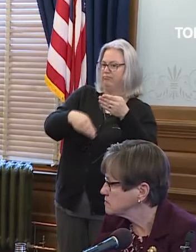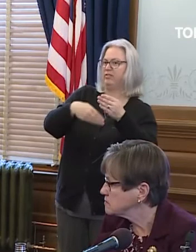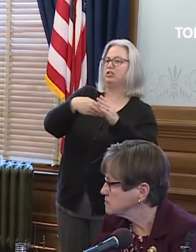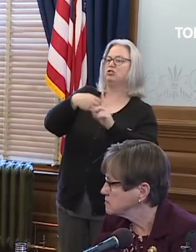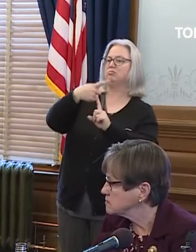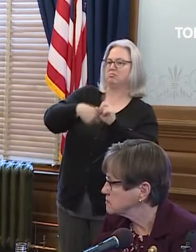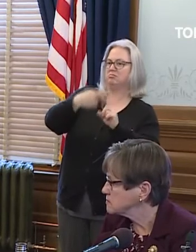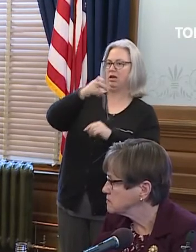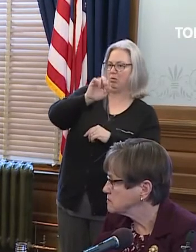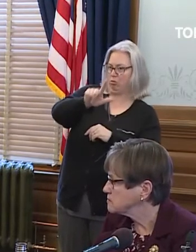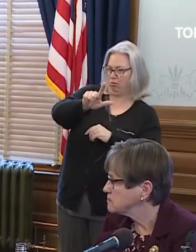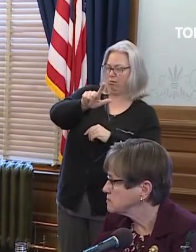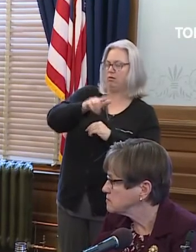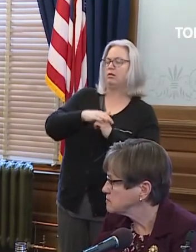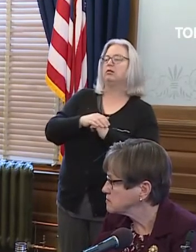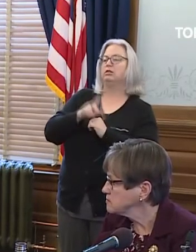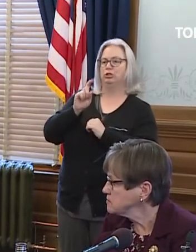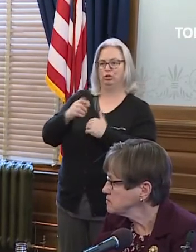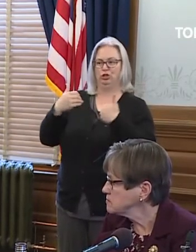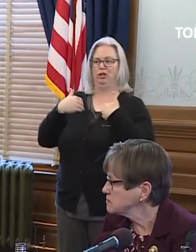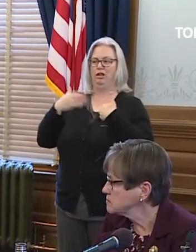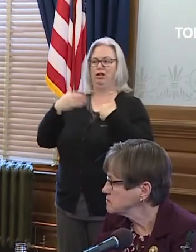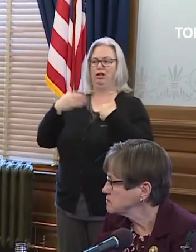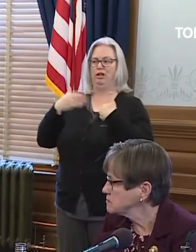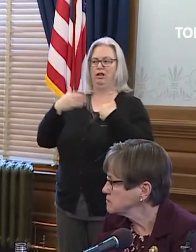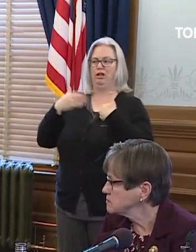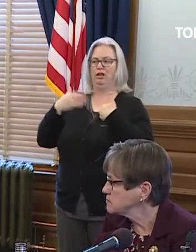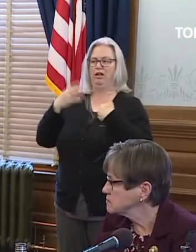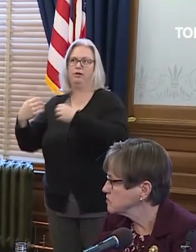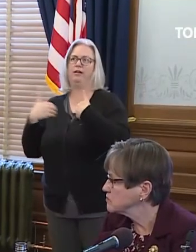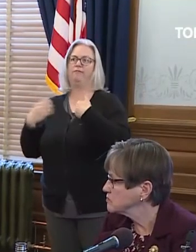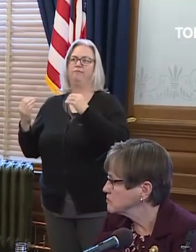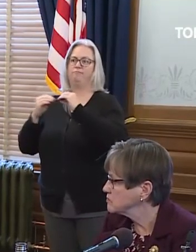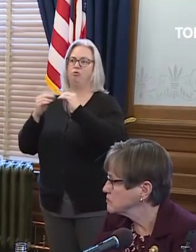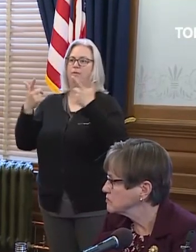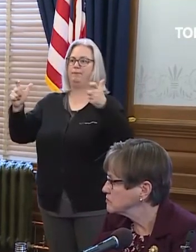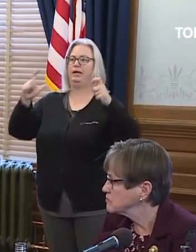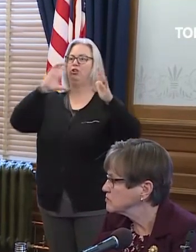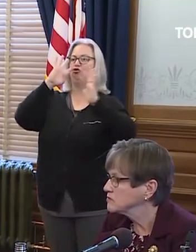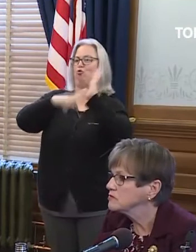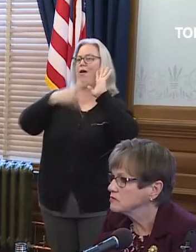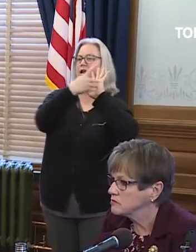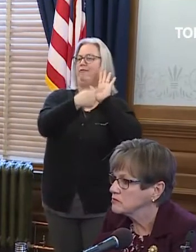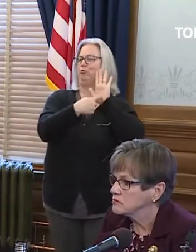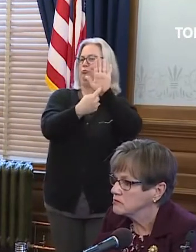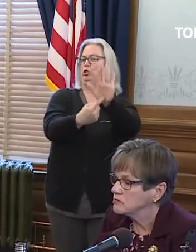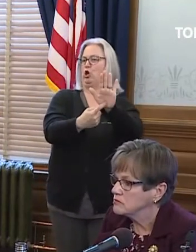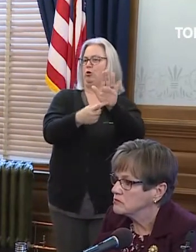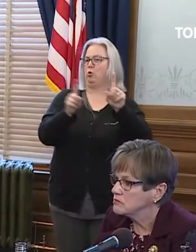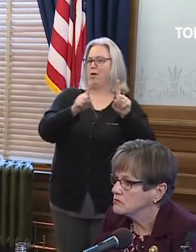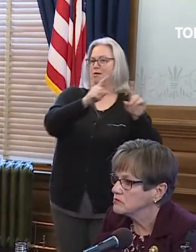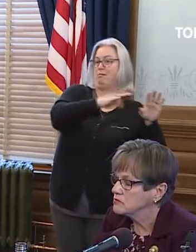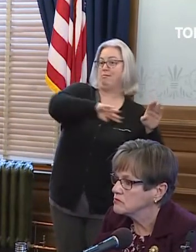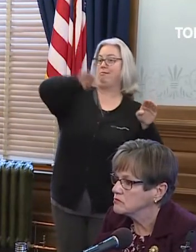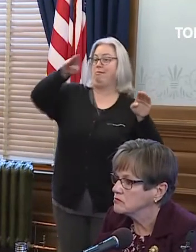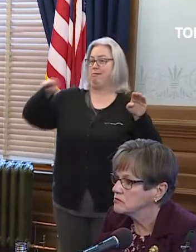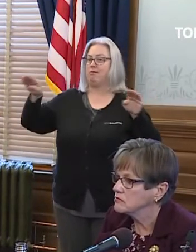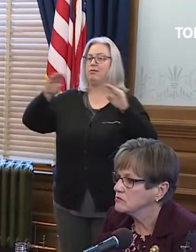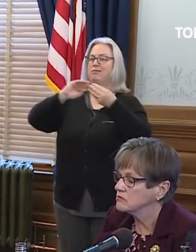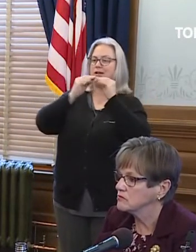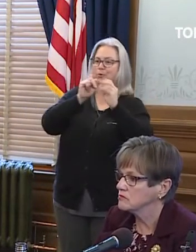April, and we should have on Friday some large graphs to depict the activity in